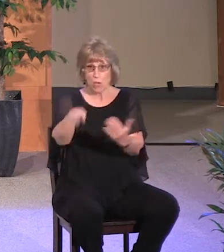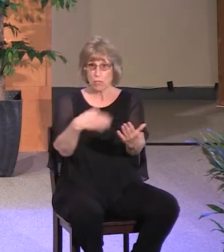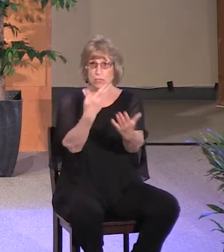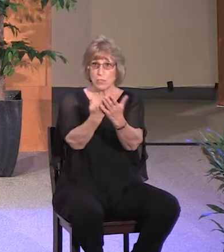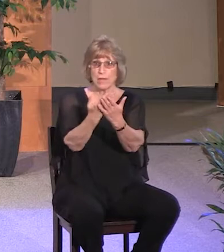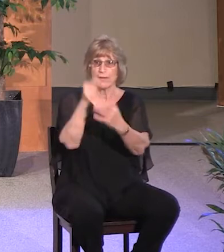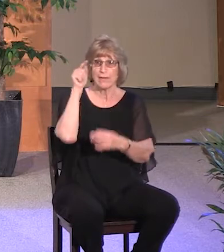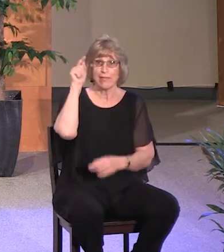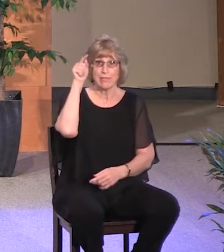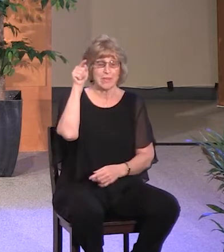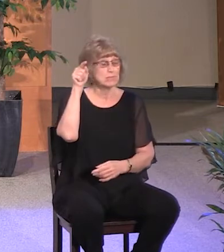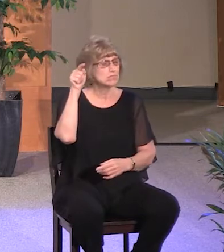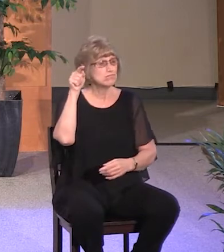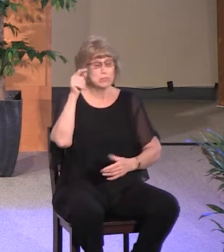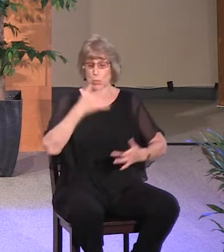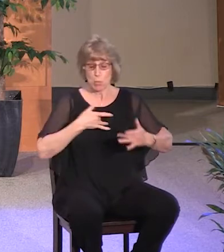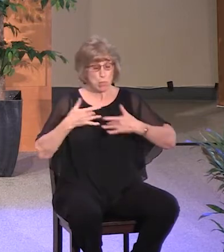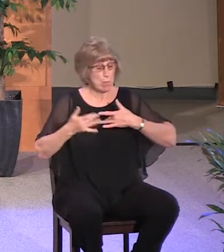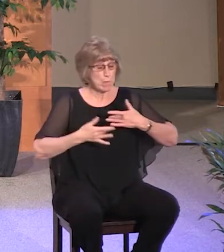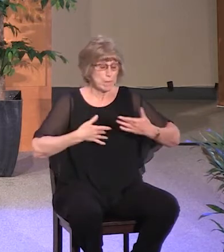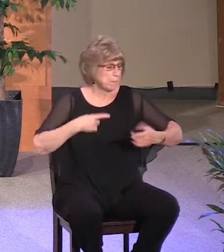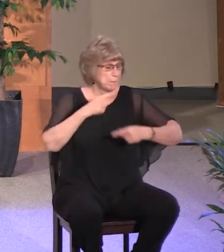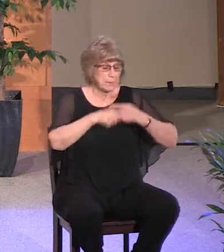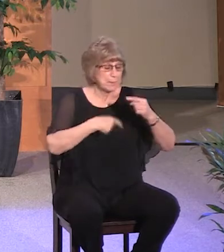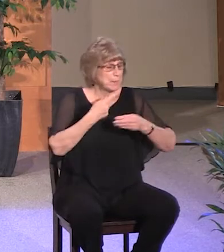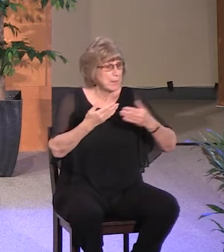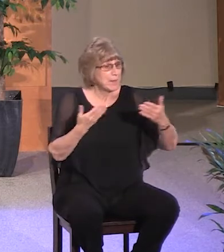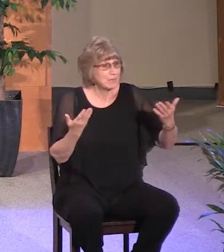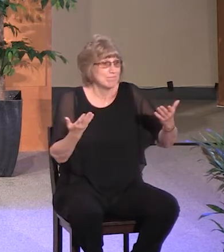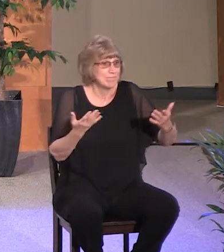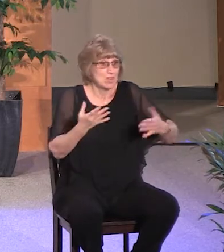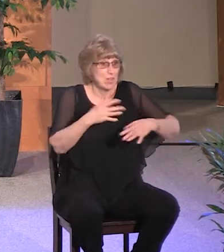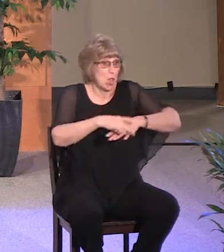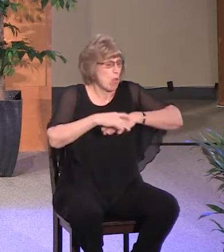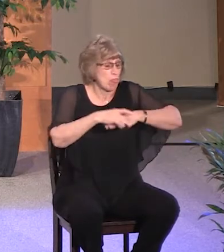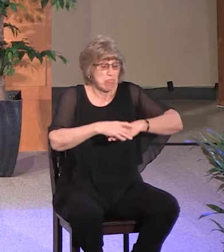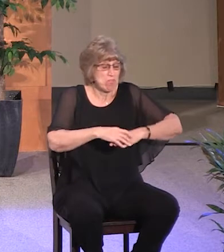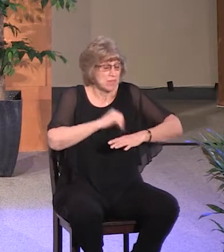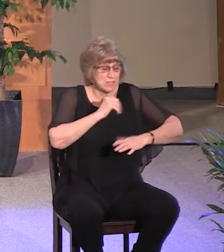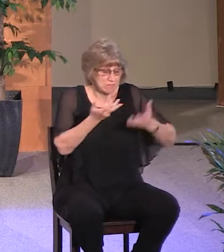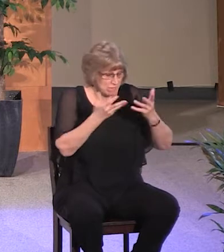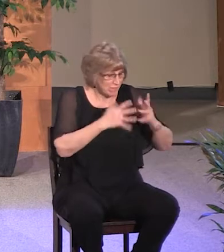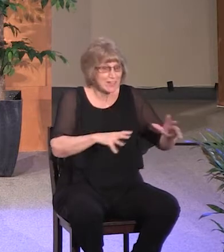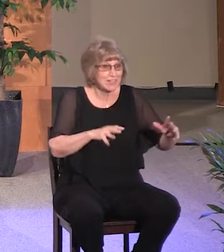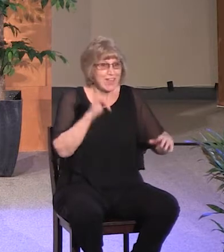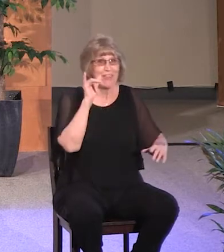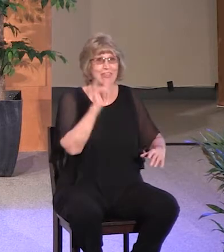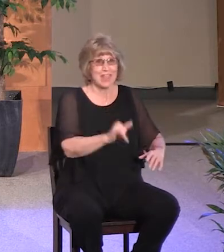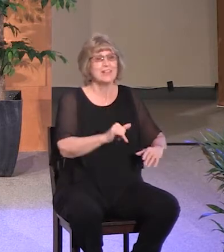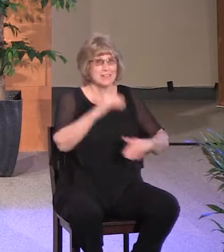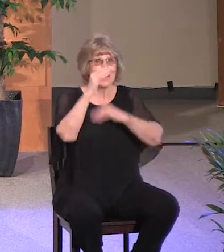about things going on in this plane of existence. That's heaven, nirvana. And